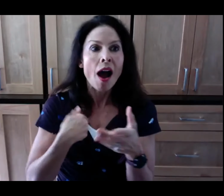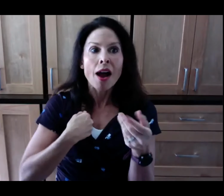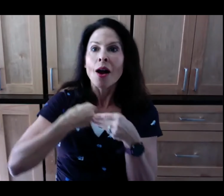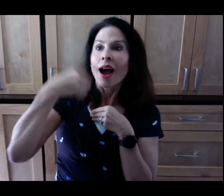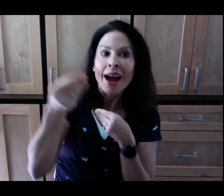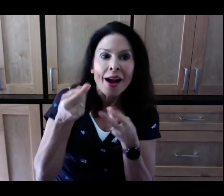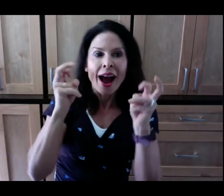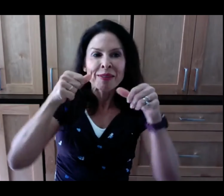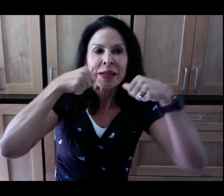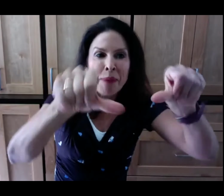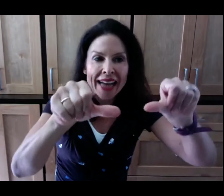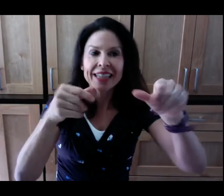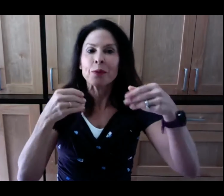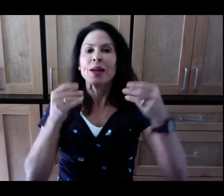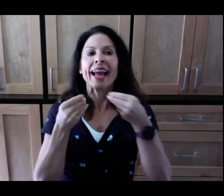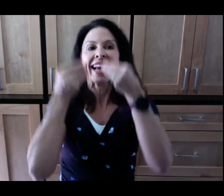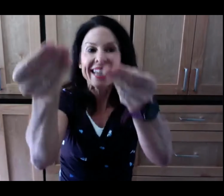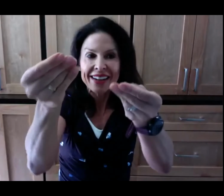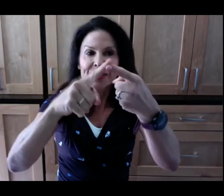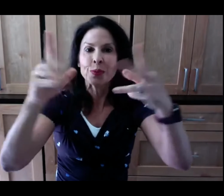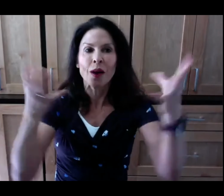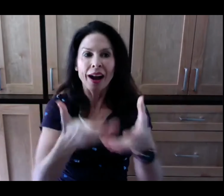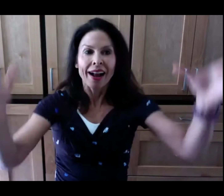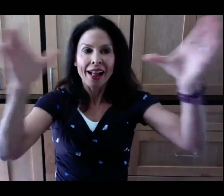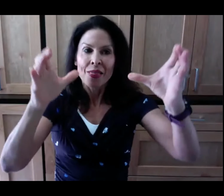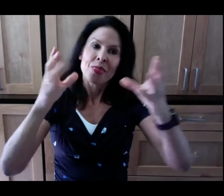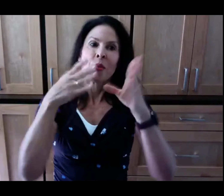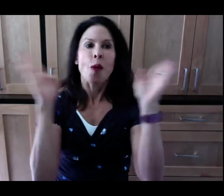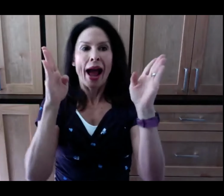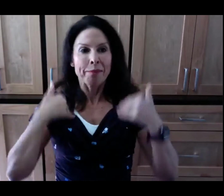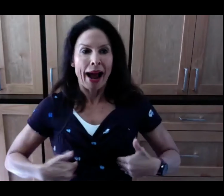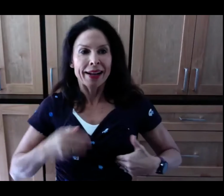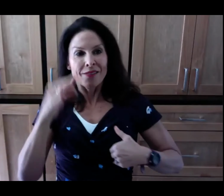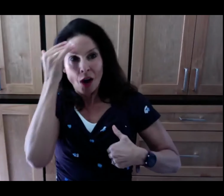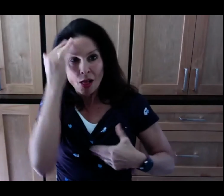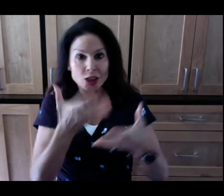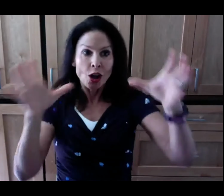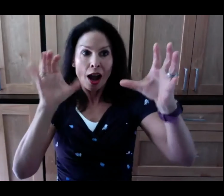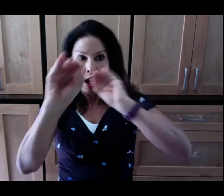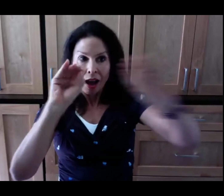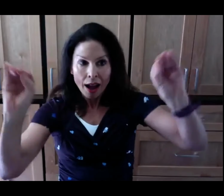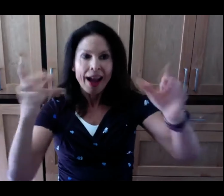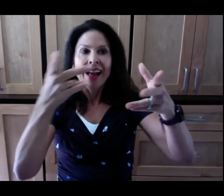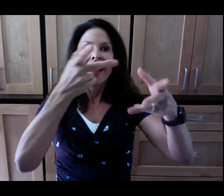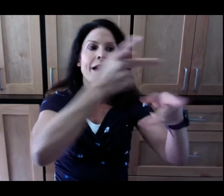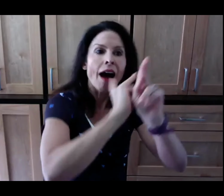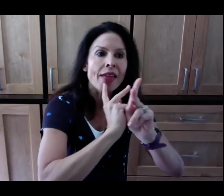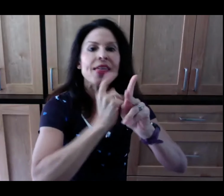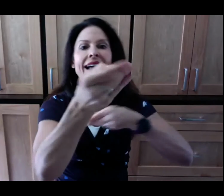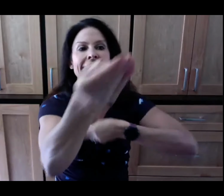community of shared resources, essentially. Posts we can give to what they call the bank, and all of